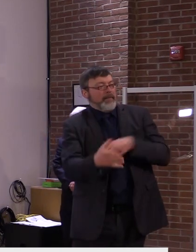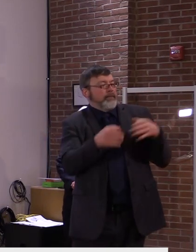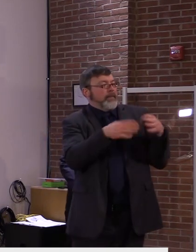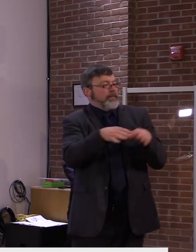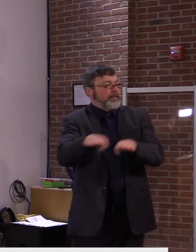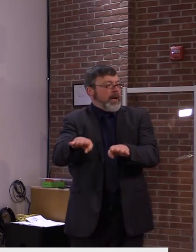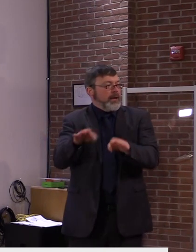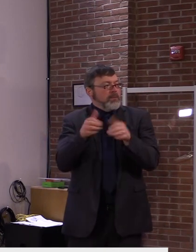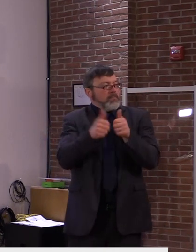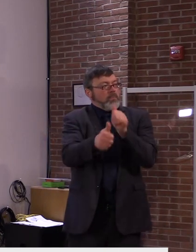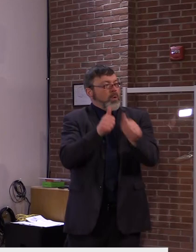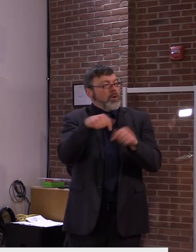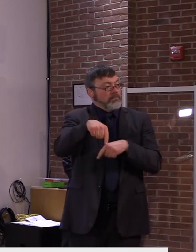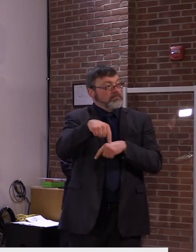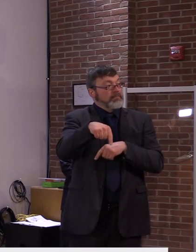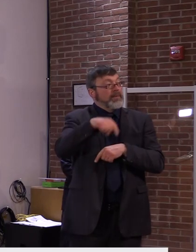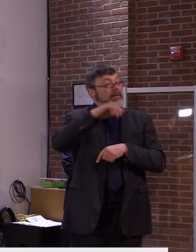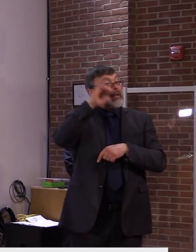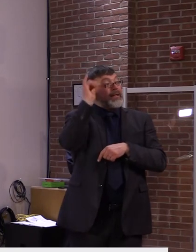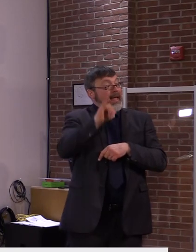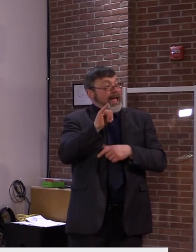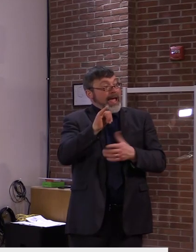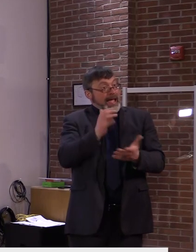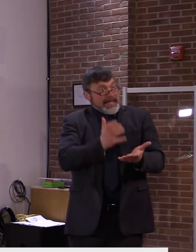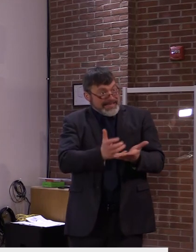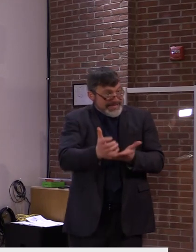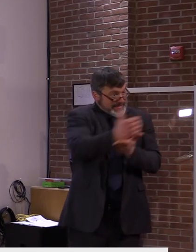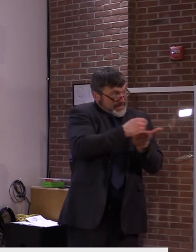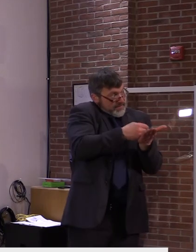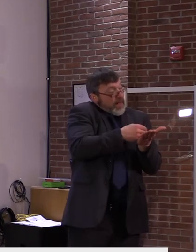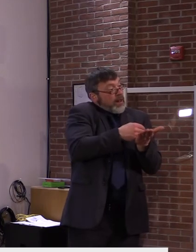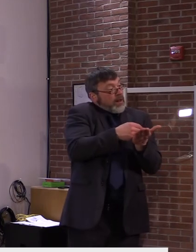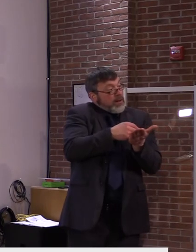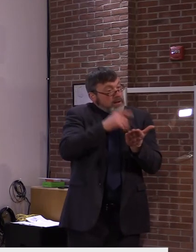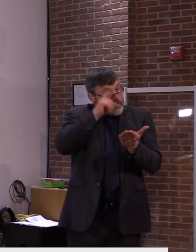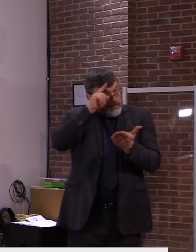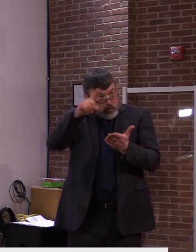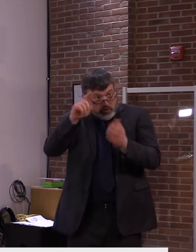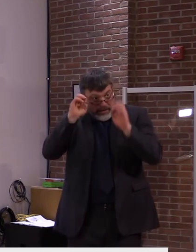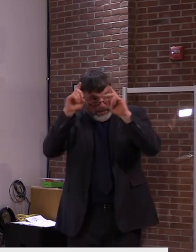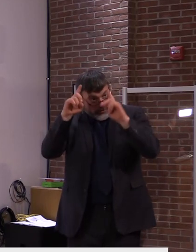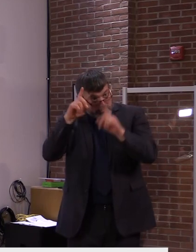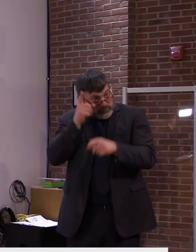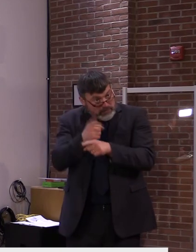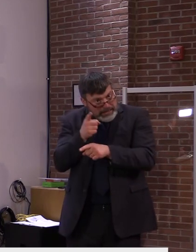remember which year it was, over the last 4 years, we've actually promoted that and advocated for that. So